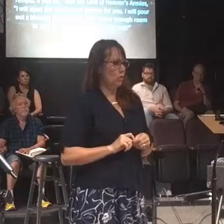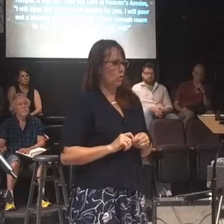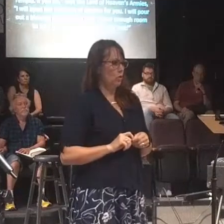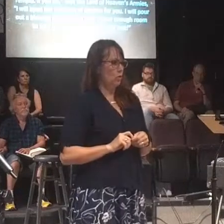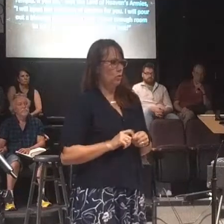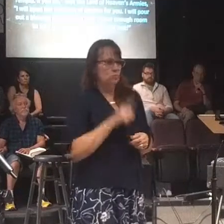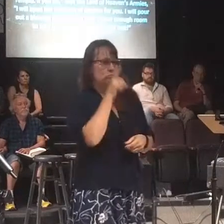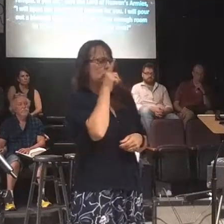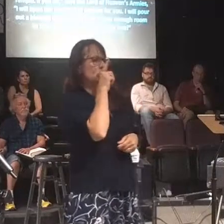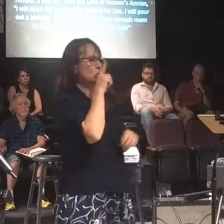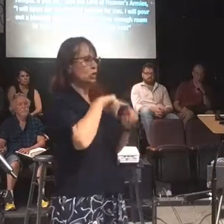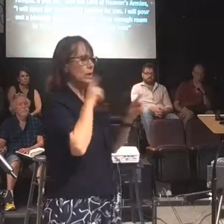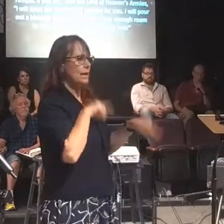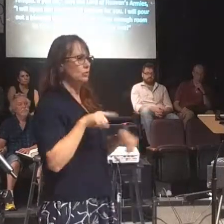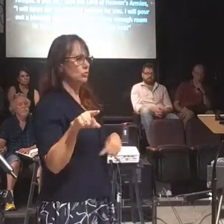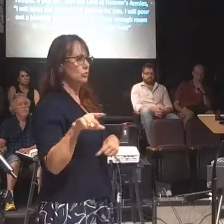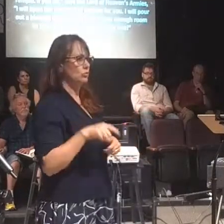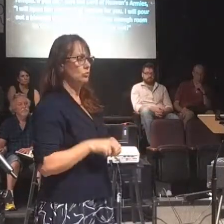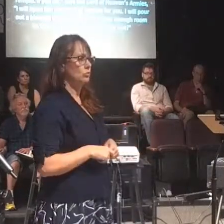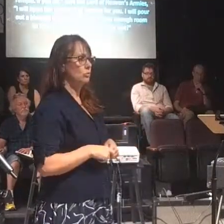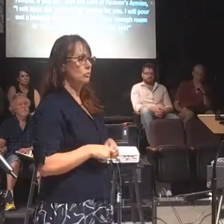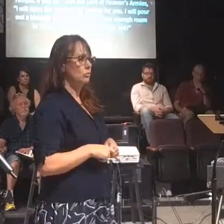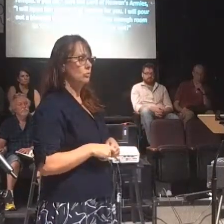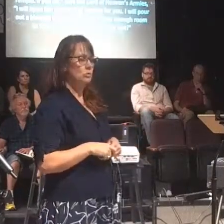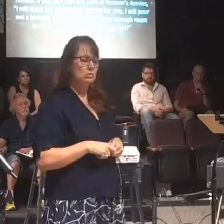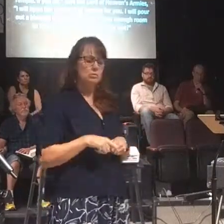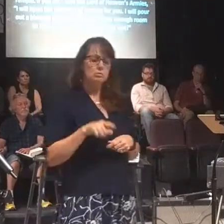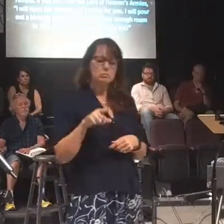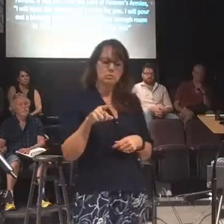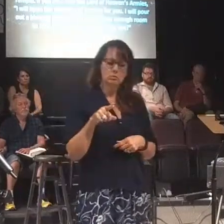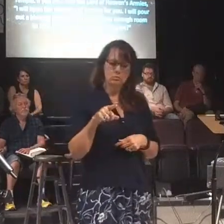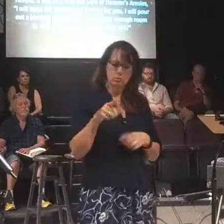And he couldn't answer me. And I said, well,